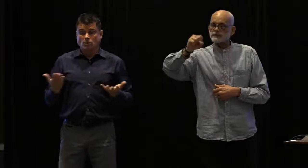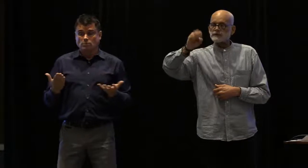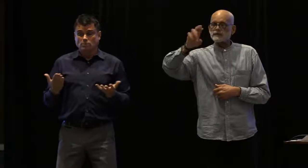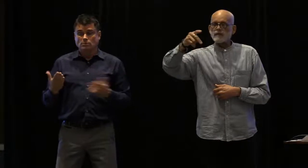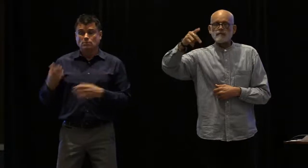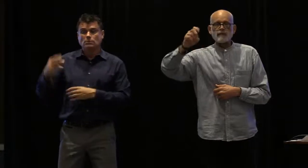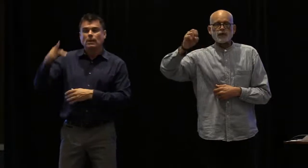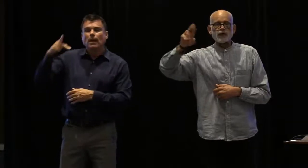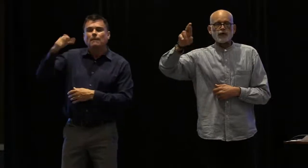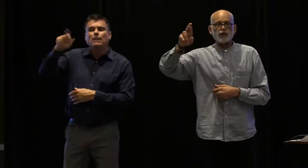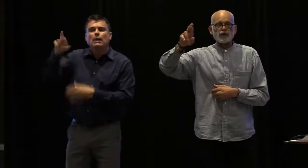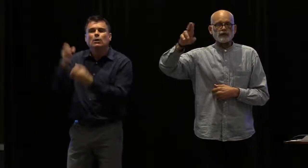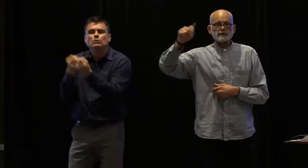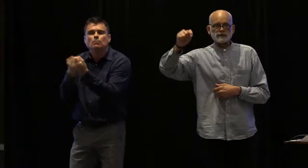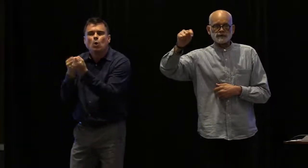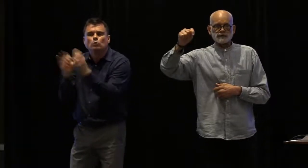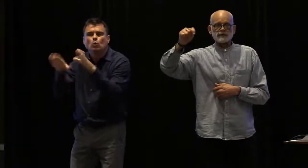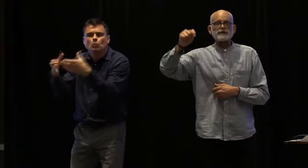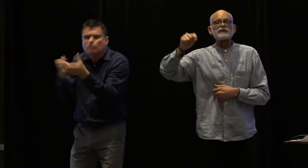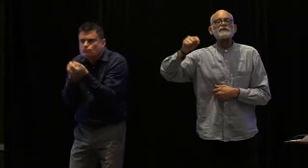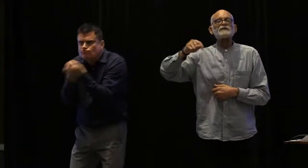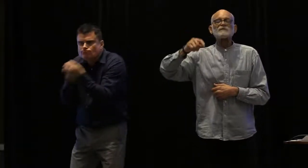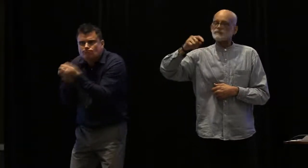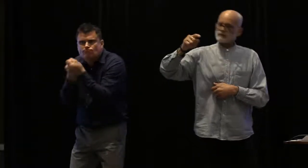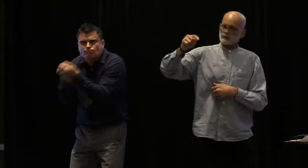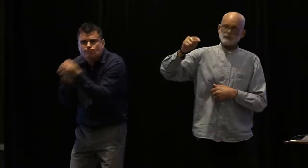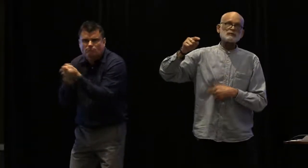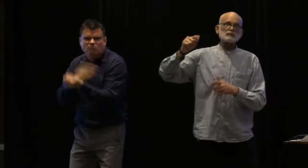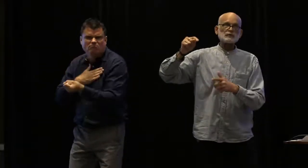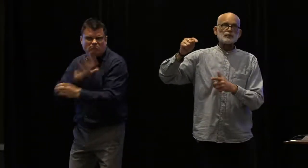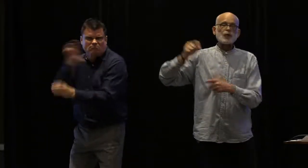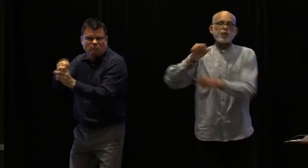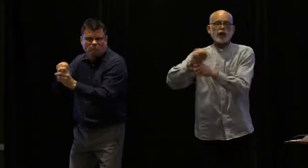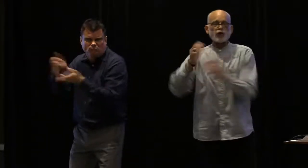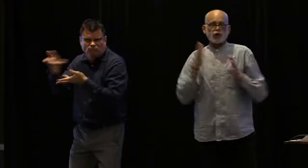And I also work as a peer support worker